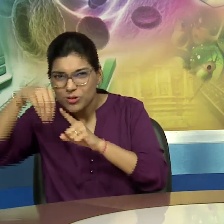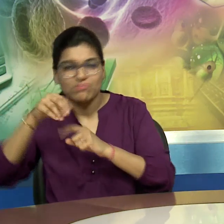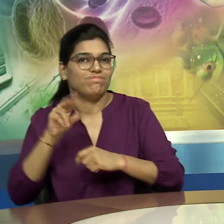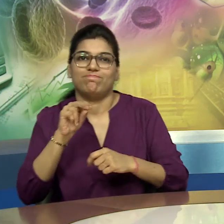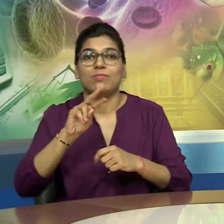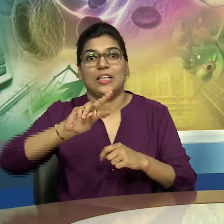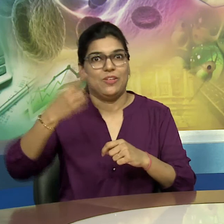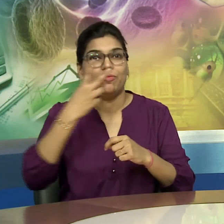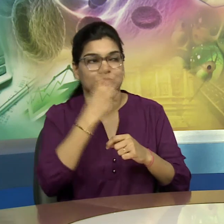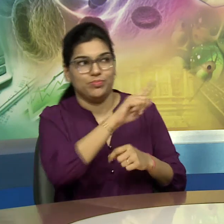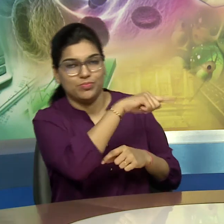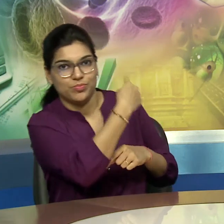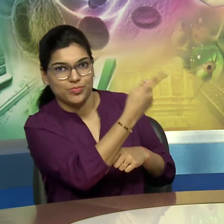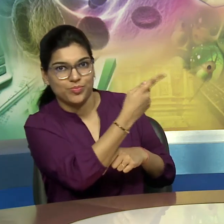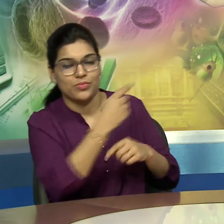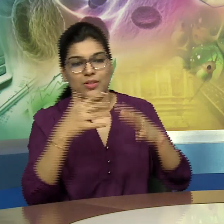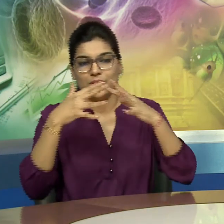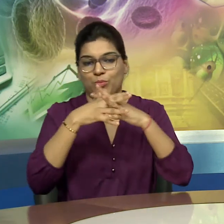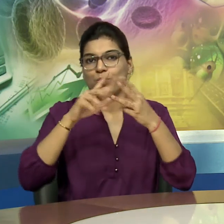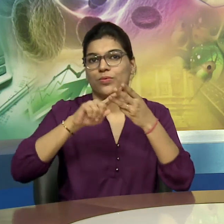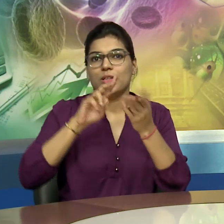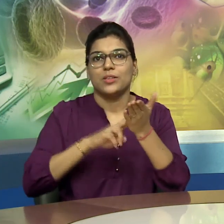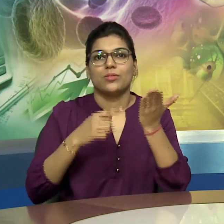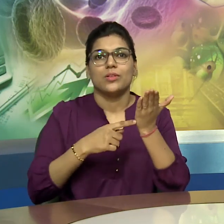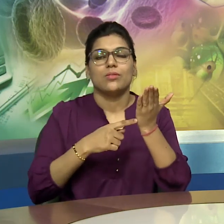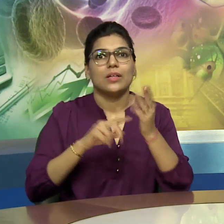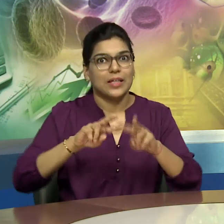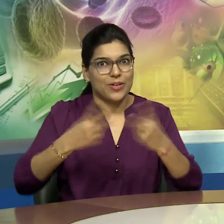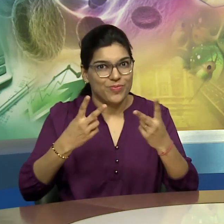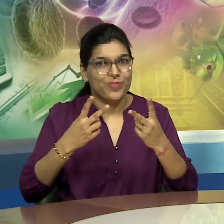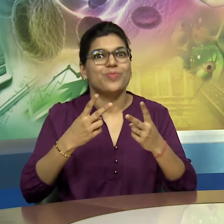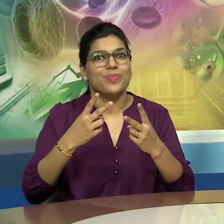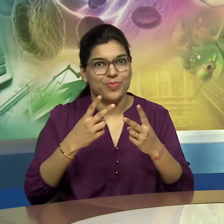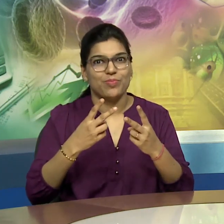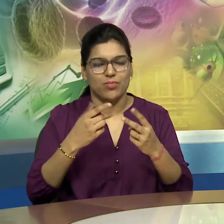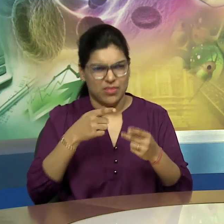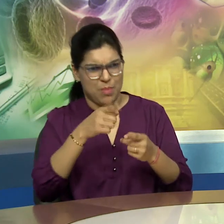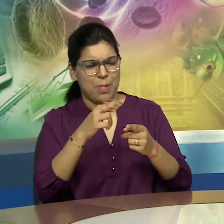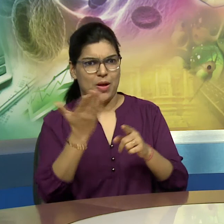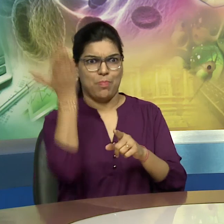slept. We will not use sleeped, we will use slept. You can see on the screen.